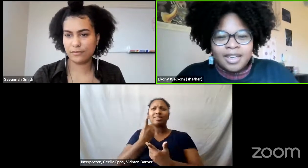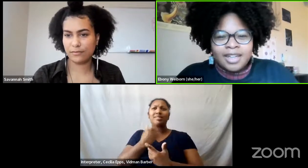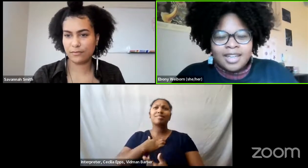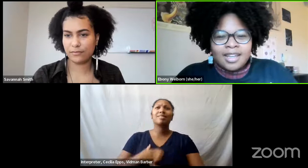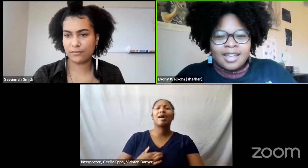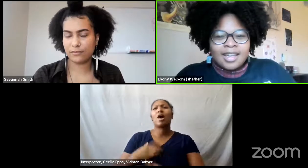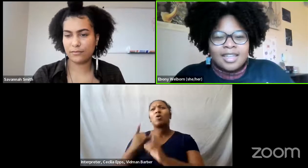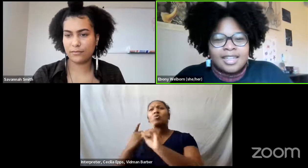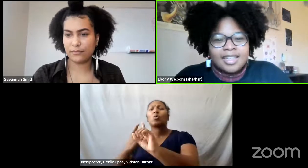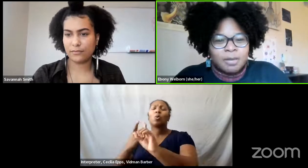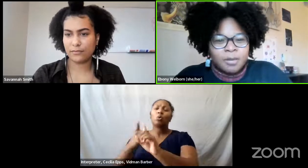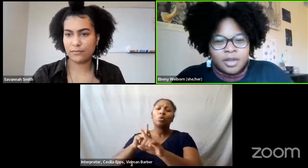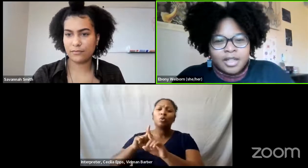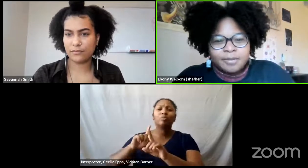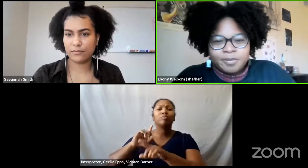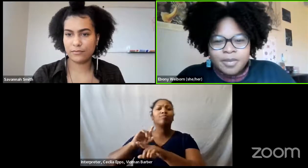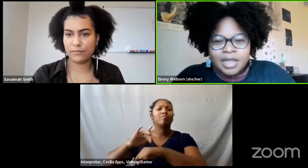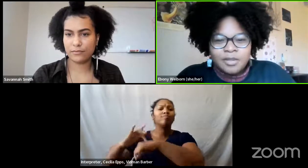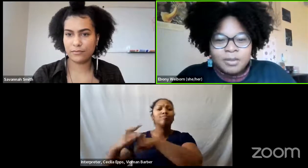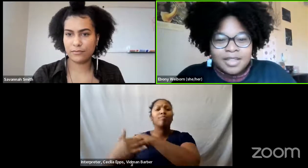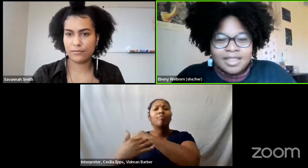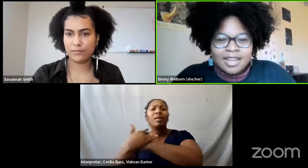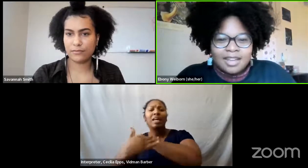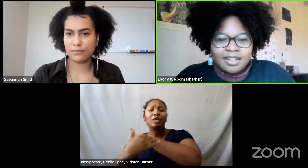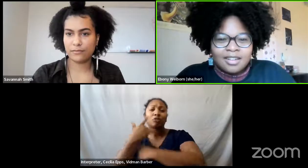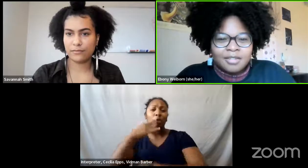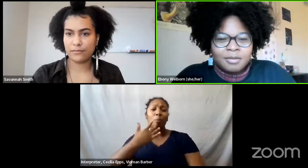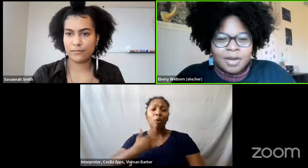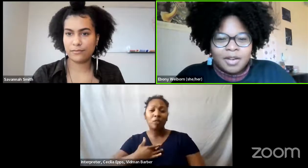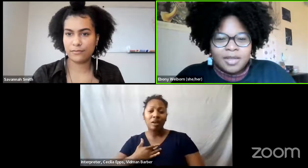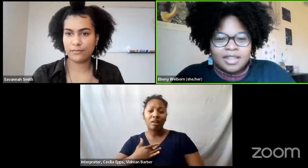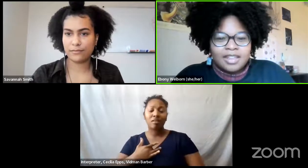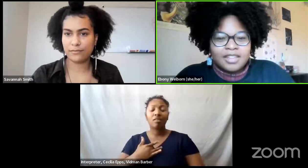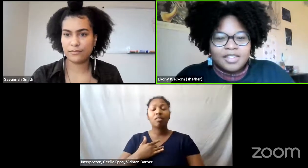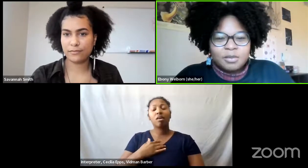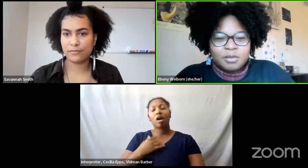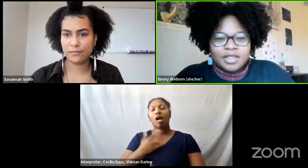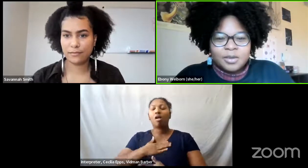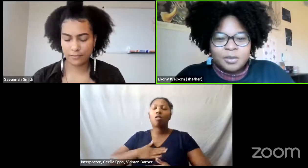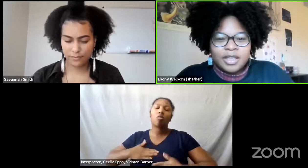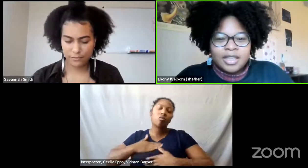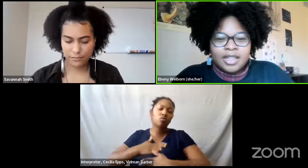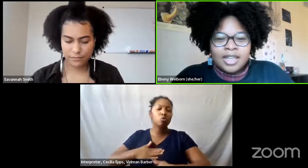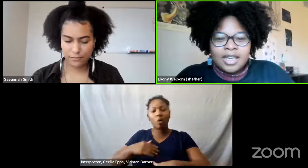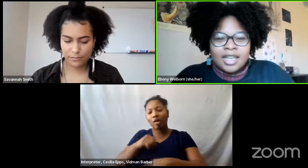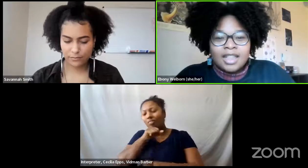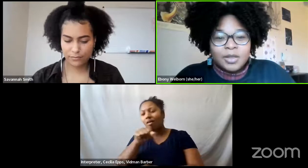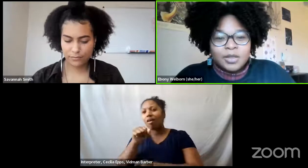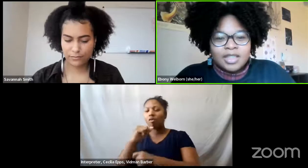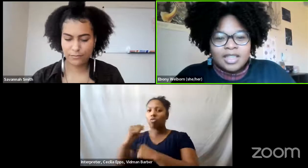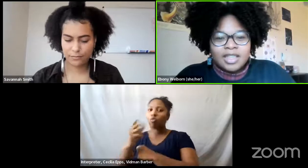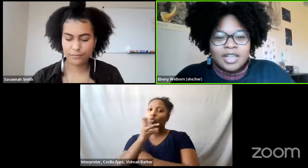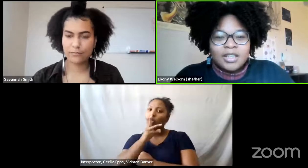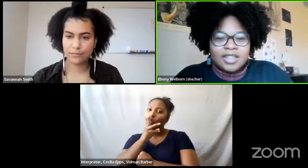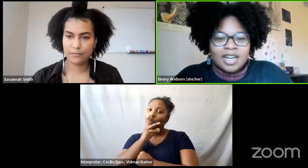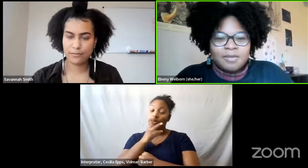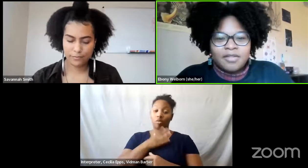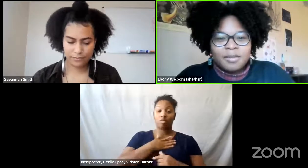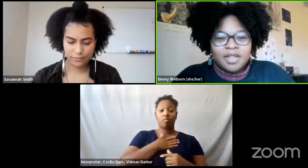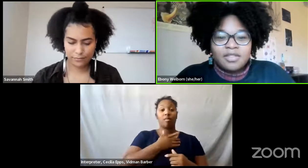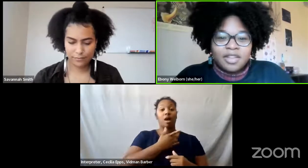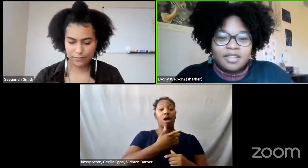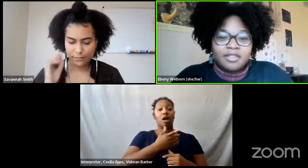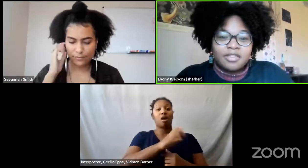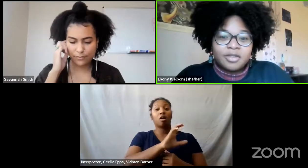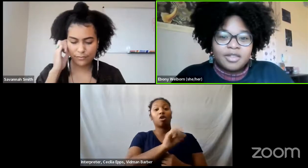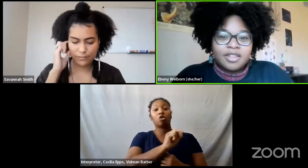the water, in any type of water. My Caribbean side of my family loves and embraces water and the ocean, and the other side of my